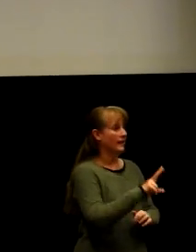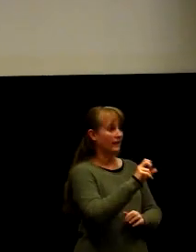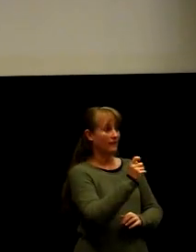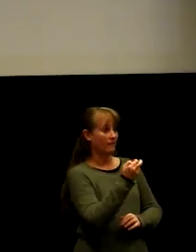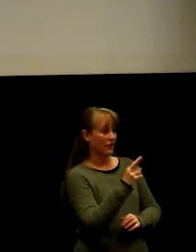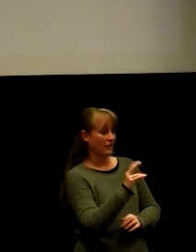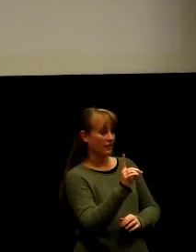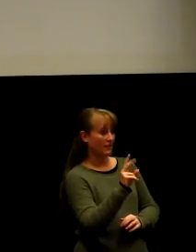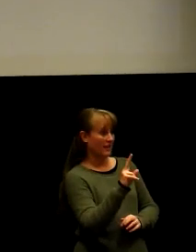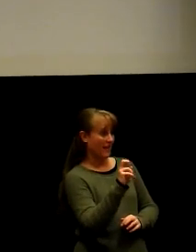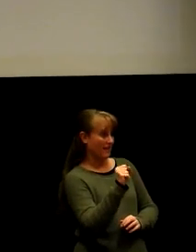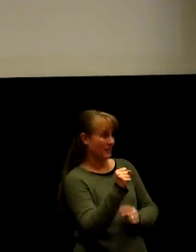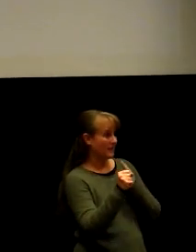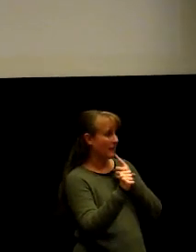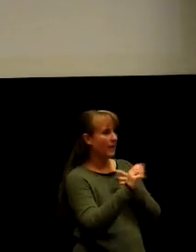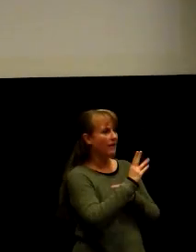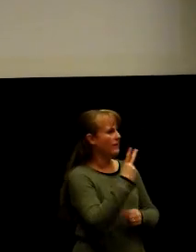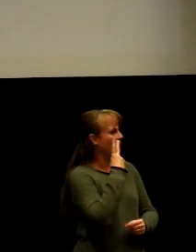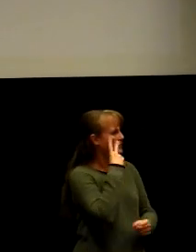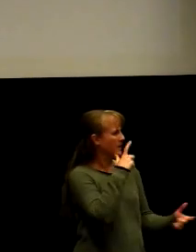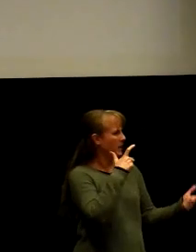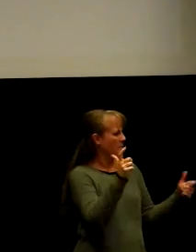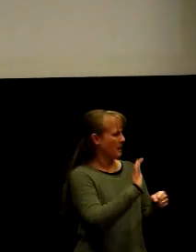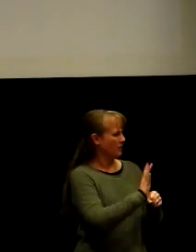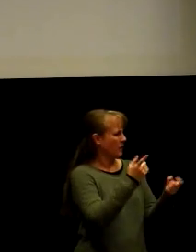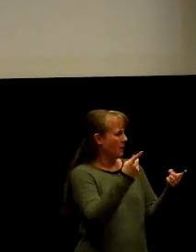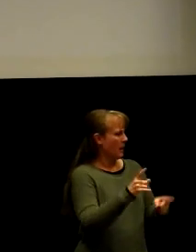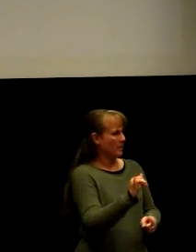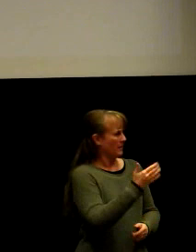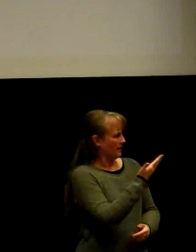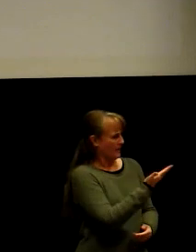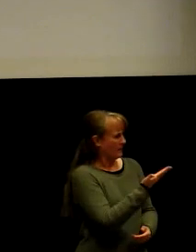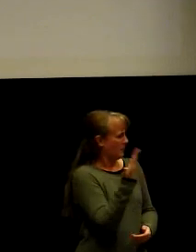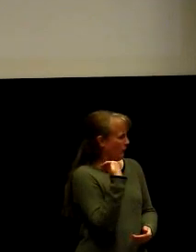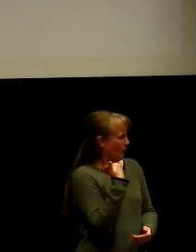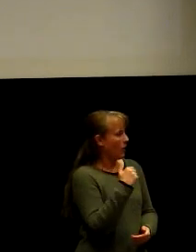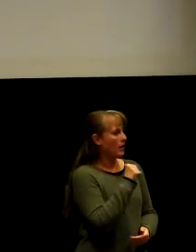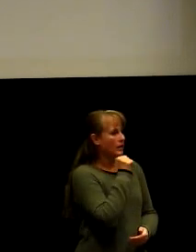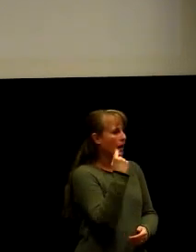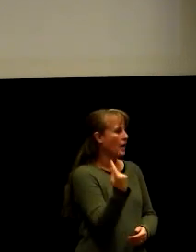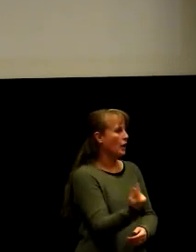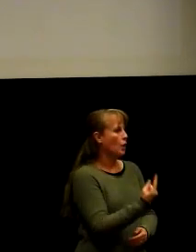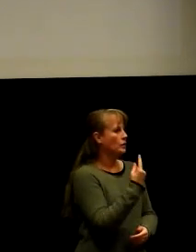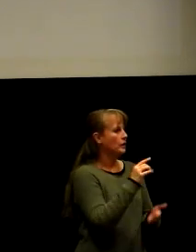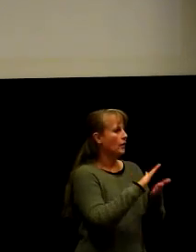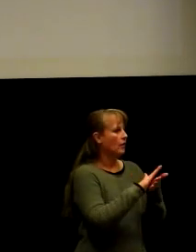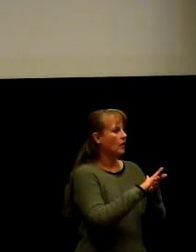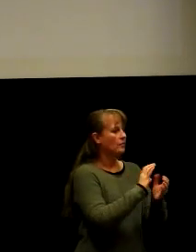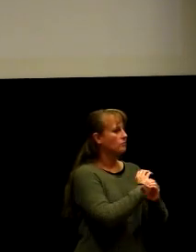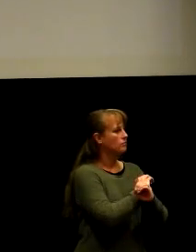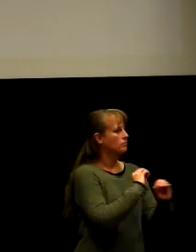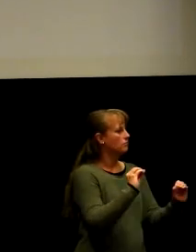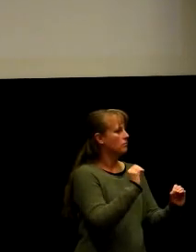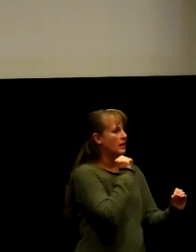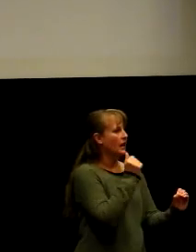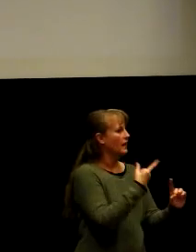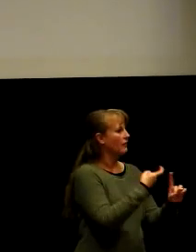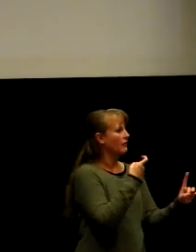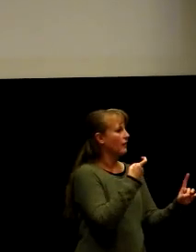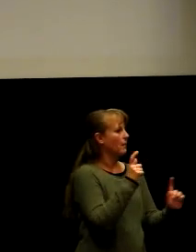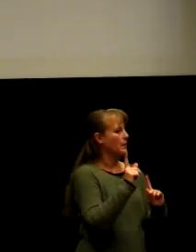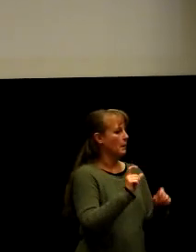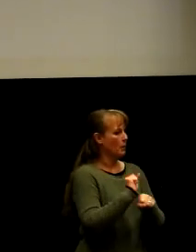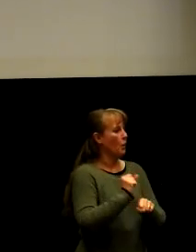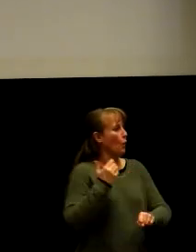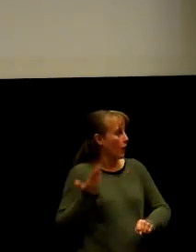said of the premiere, "I've never seen a major film preview like it. There was not a single hand clap, not even from the studio men.